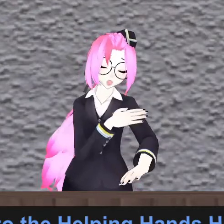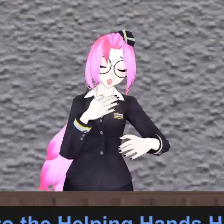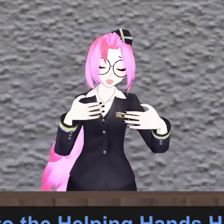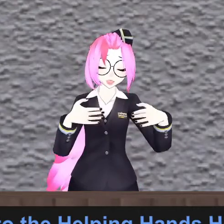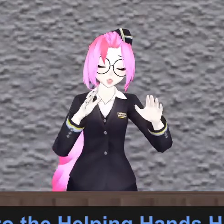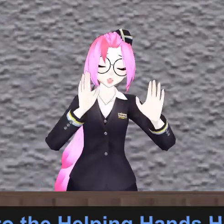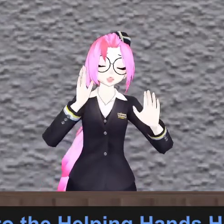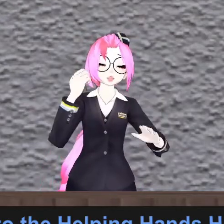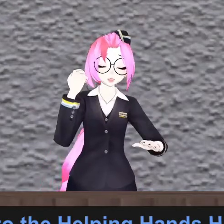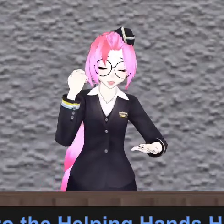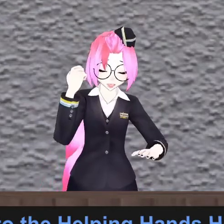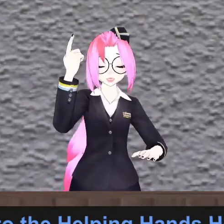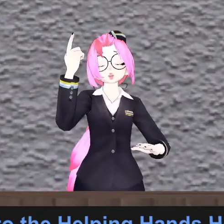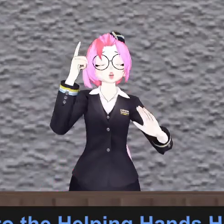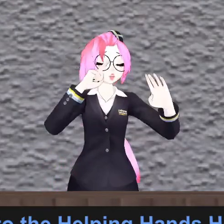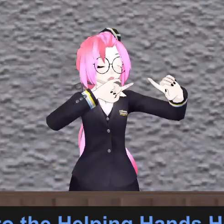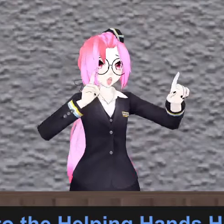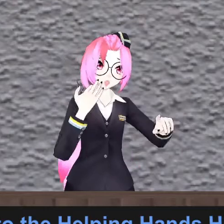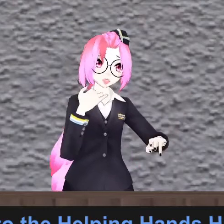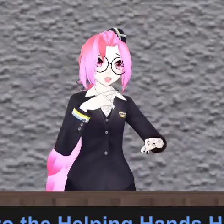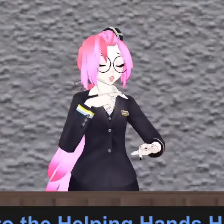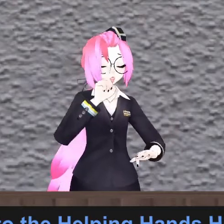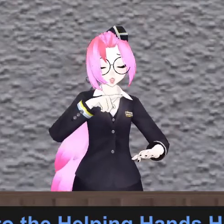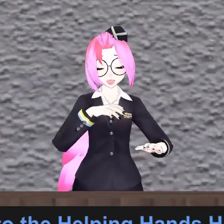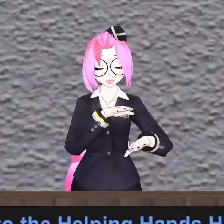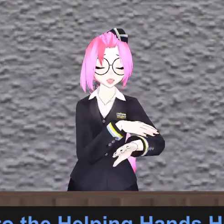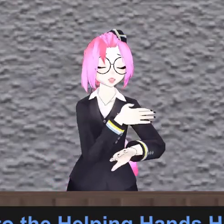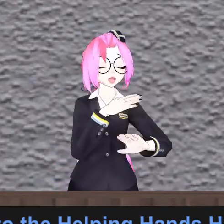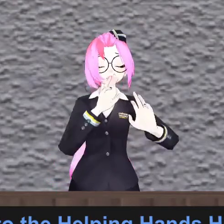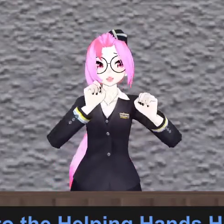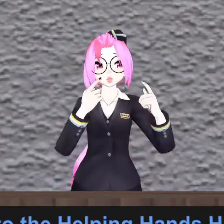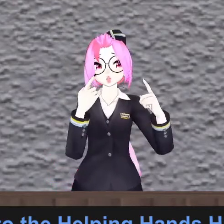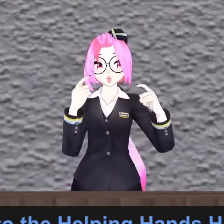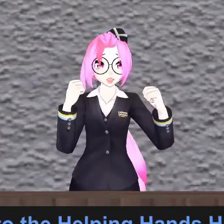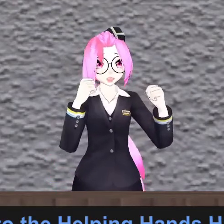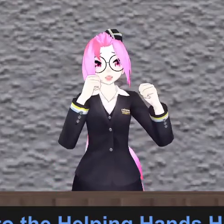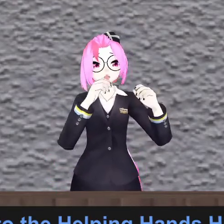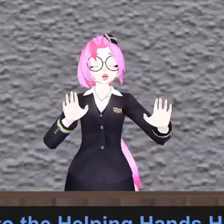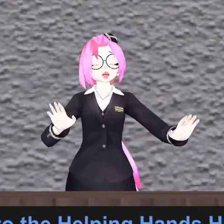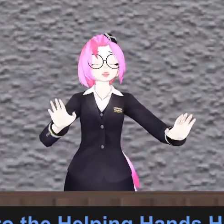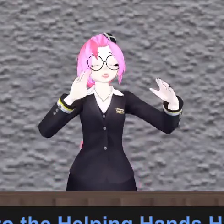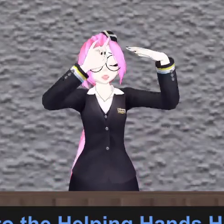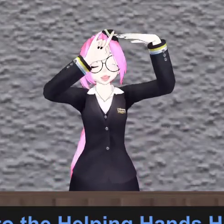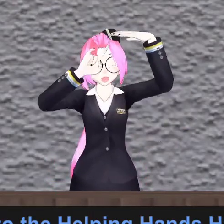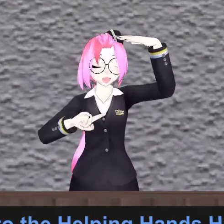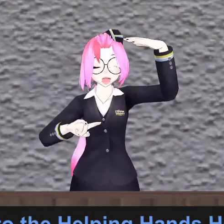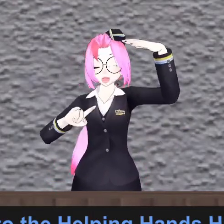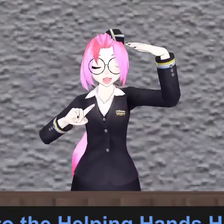slow and in a way that will be understood. But if you ever need me to slow down or you're completely lost and you have no idea what's going